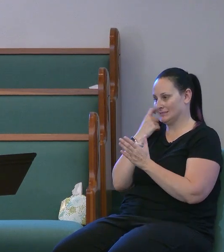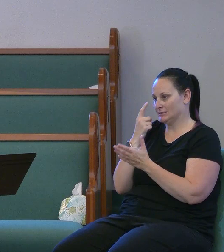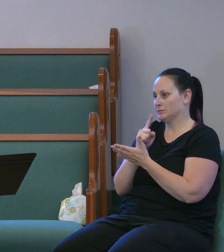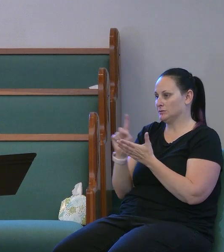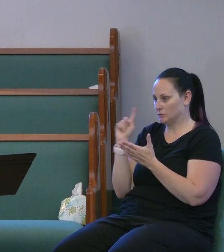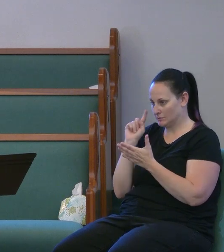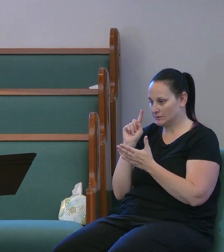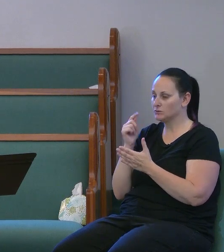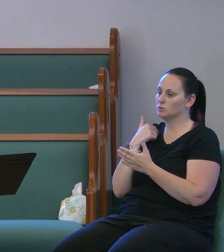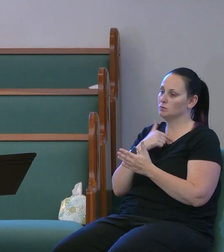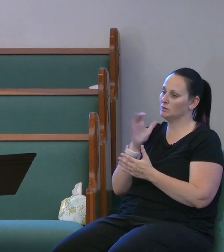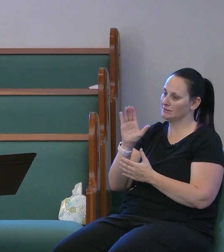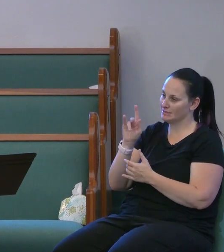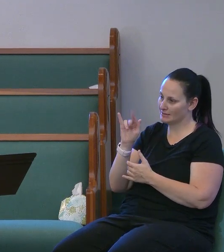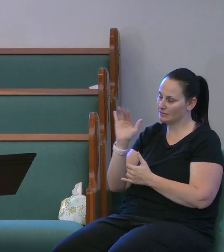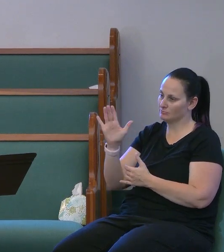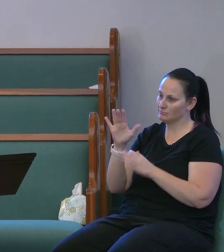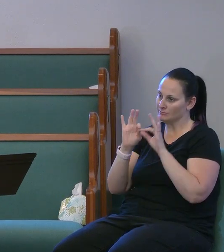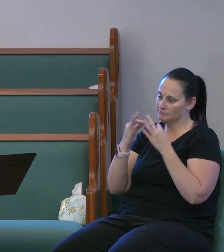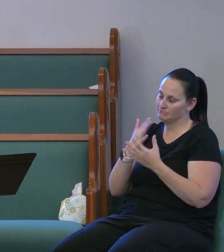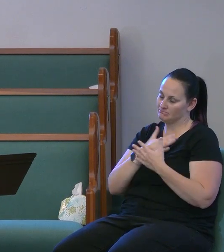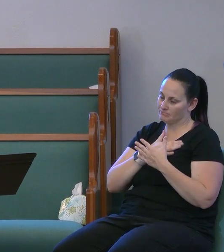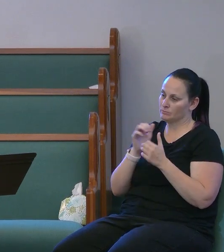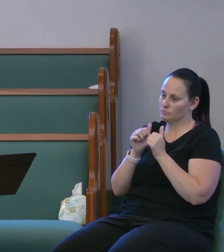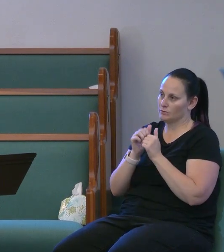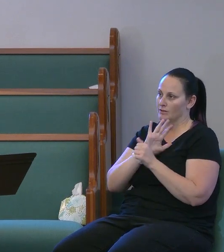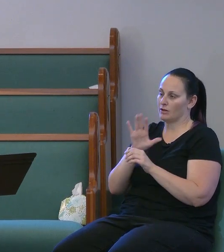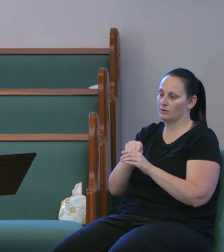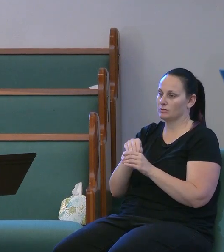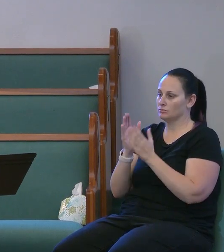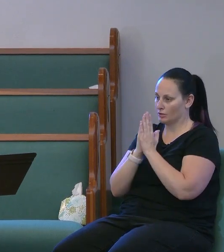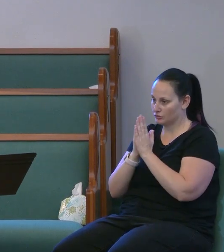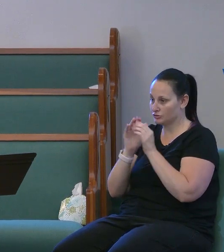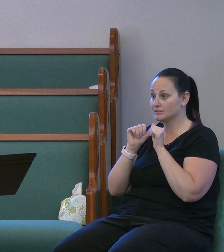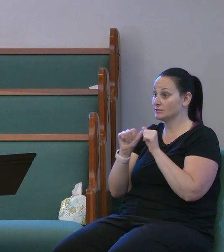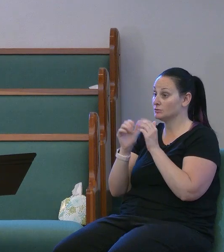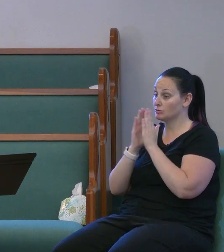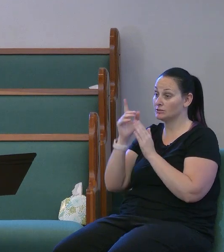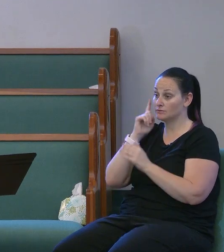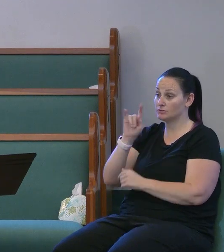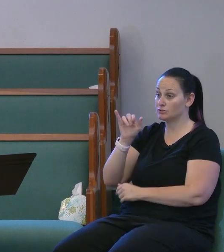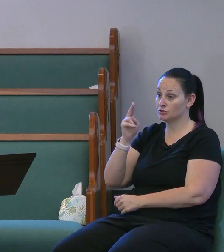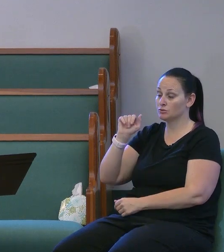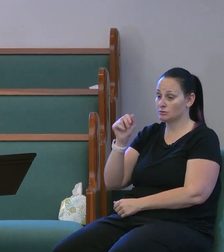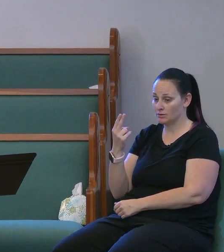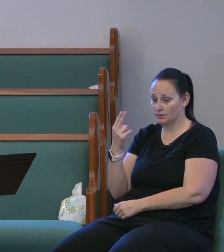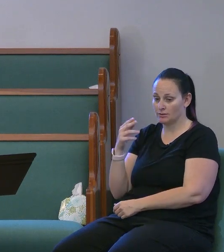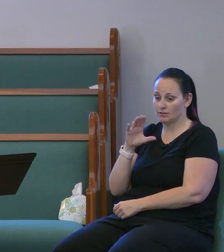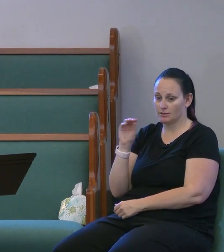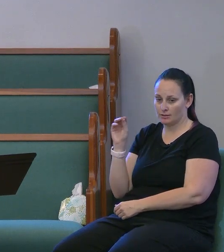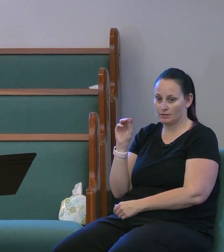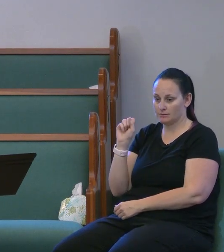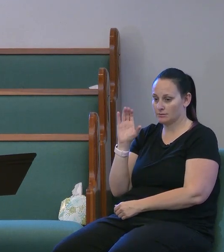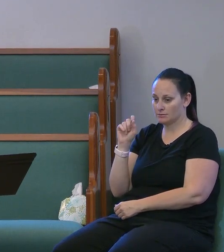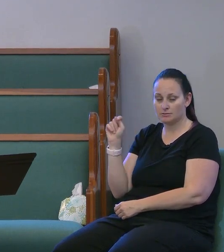to hold Cynthia and the family in our prayers. Continued prayers for Juna and Scott Spitz, for